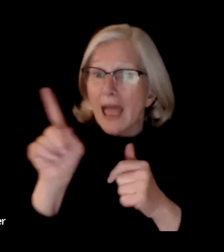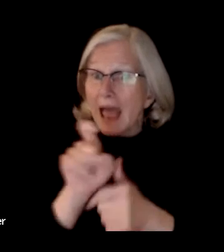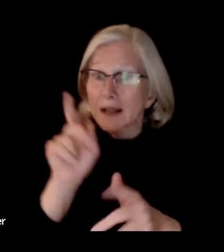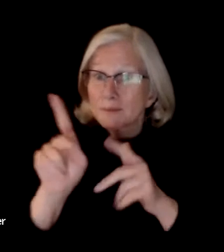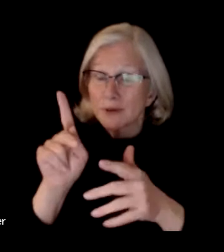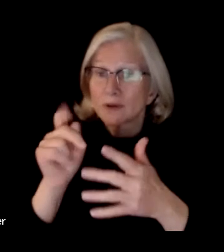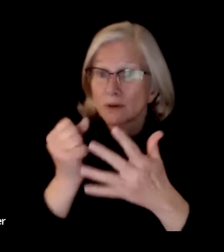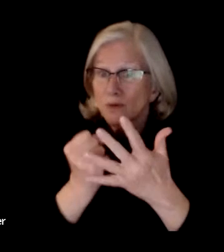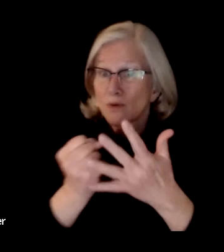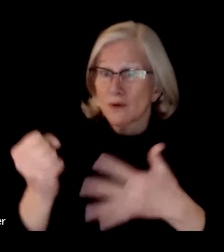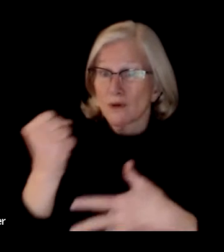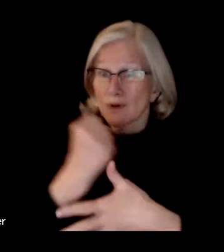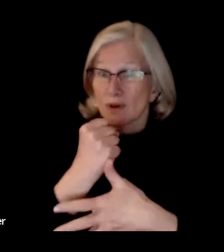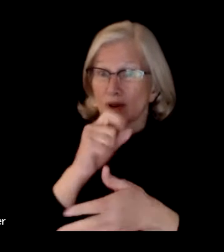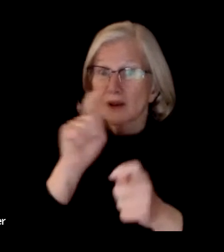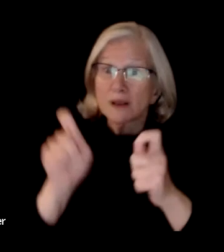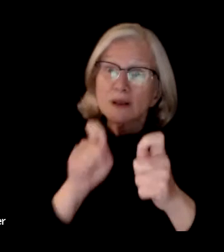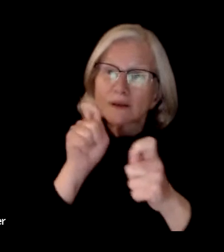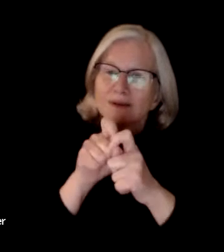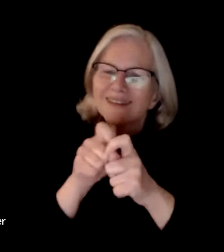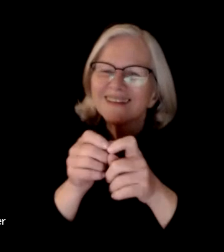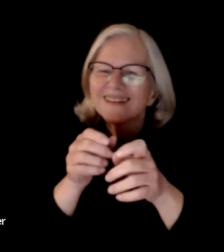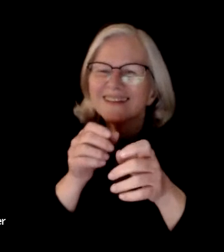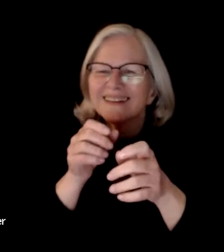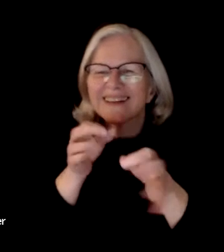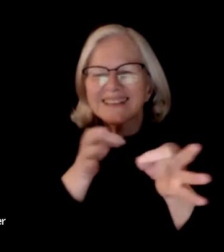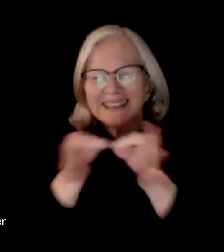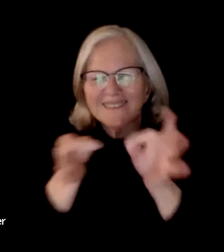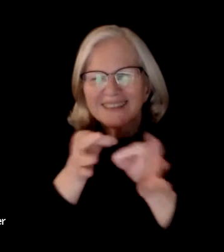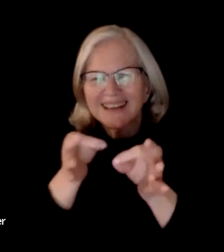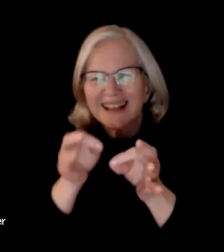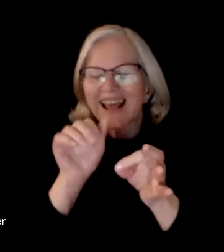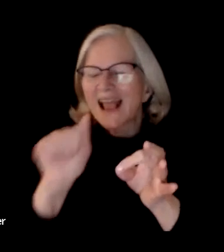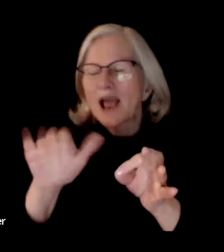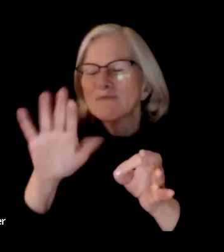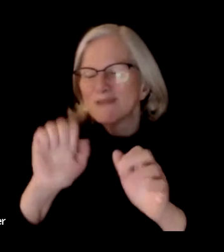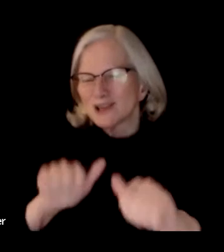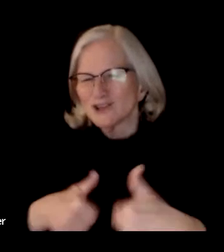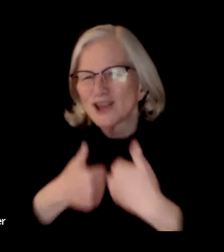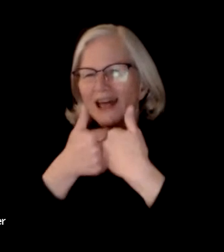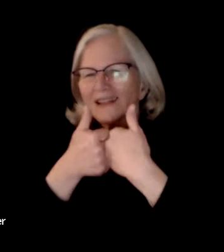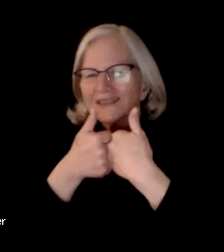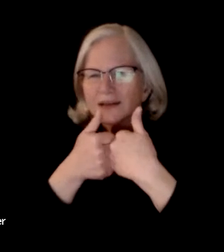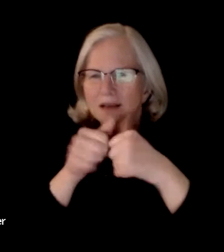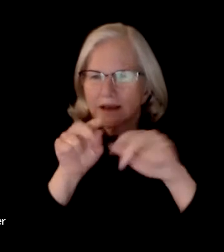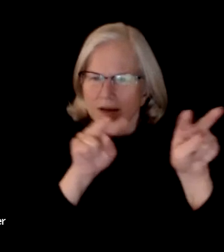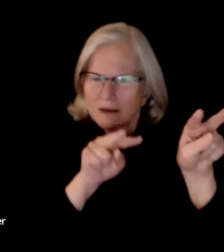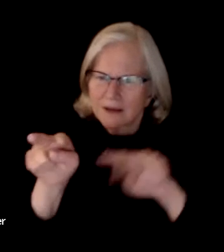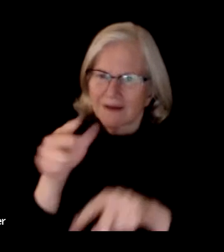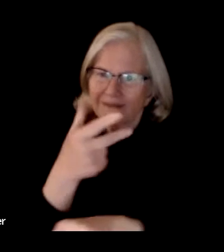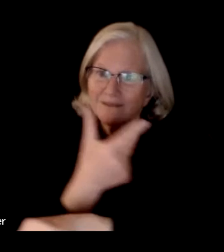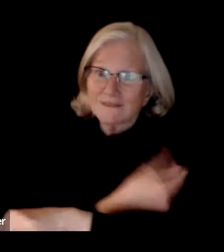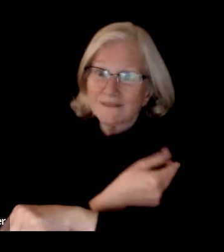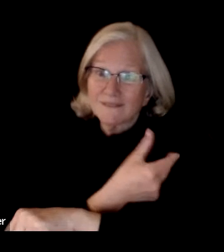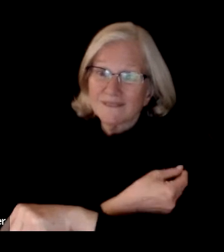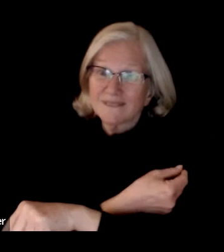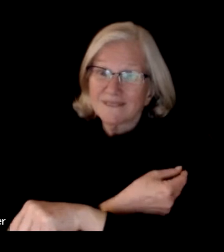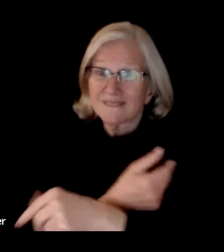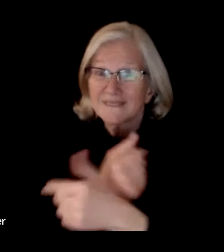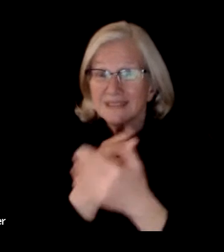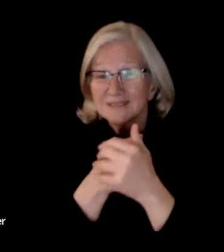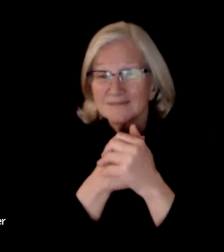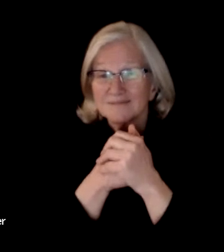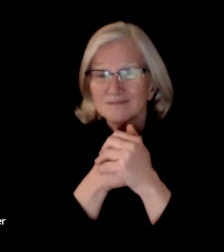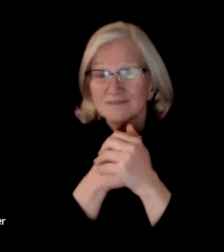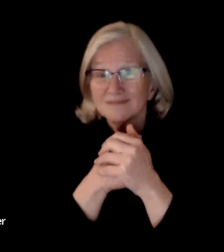that can sometimes be challenging and take time with vaccinating as opposed to just anybody that